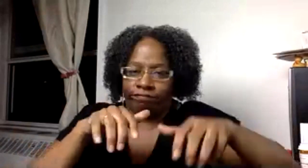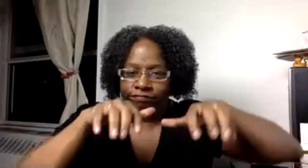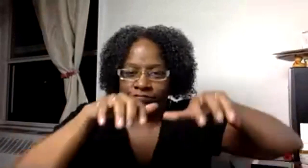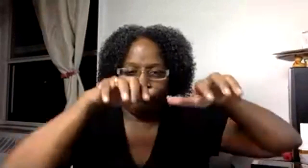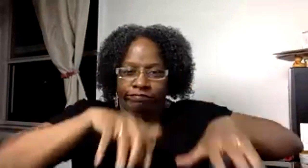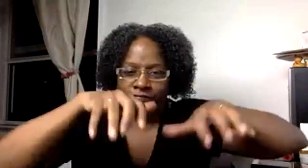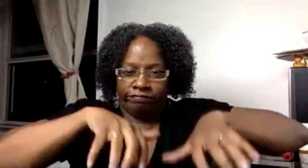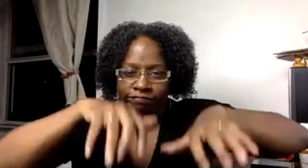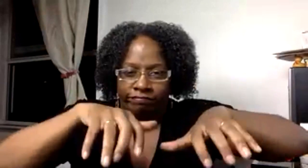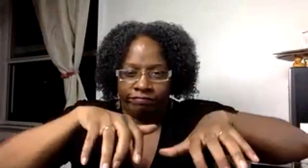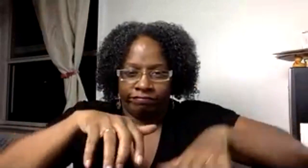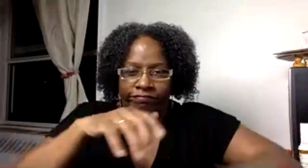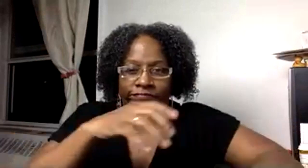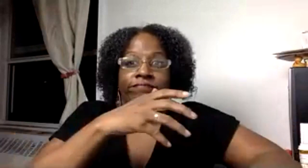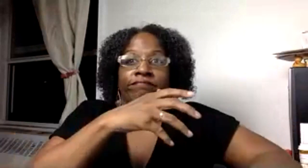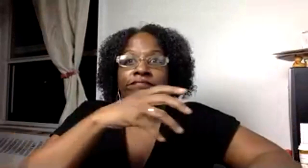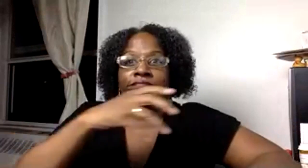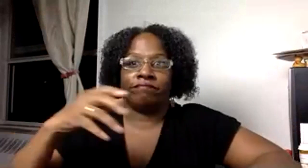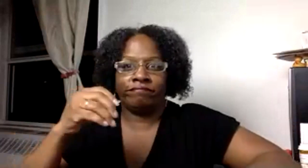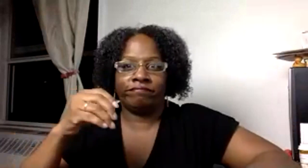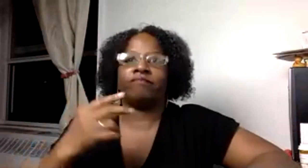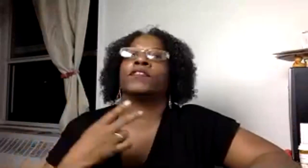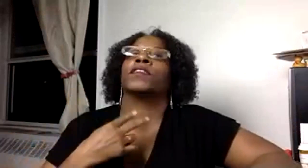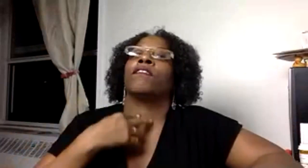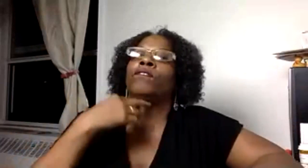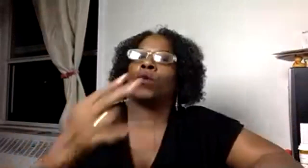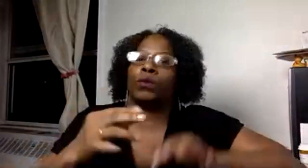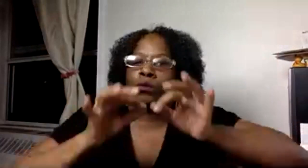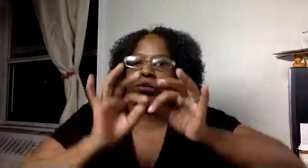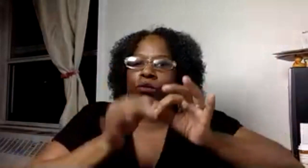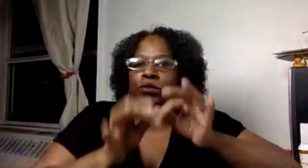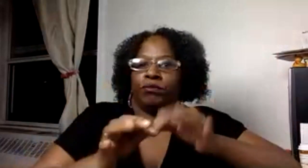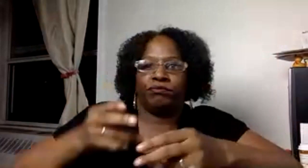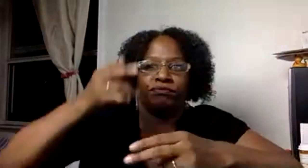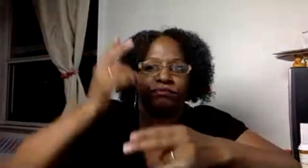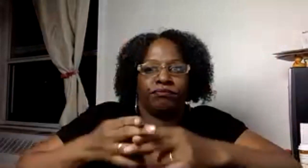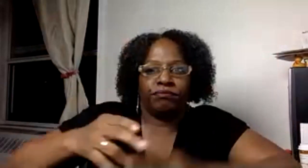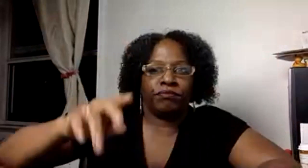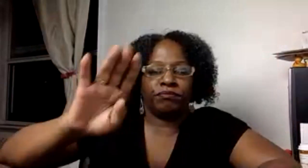so much to the captioners and the voice interpreters for this evening.